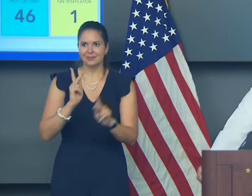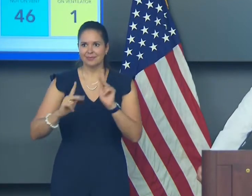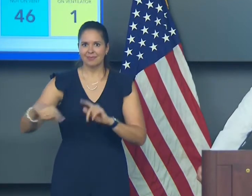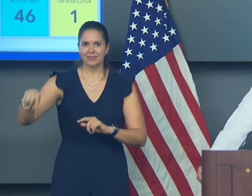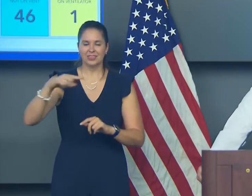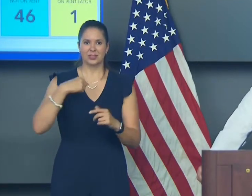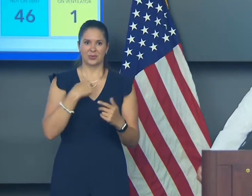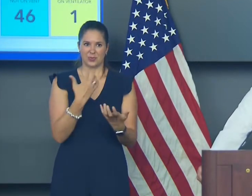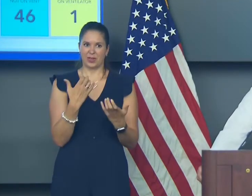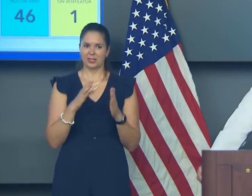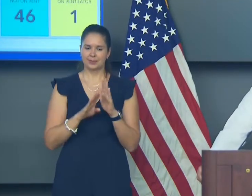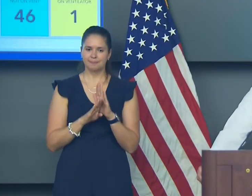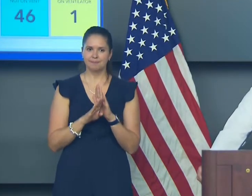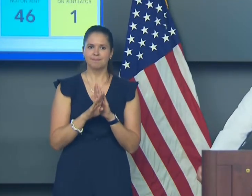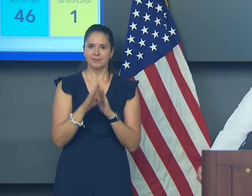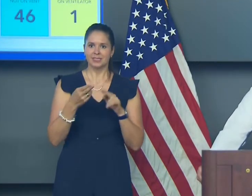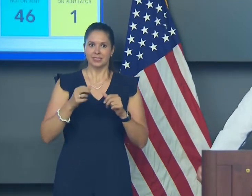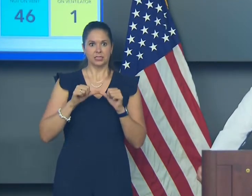for some time.